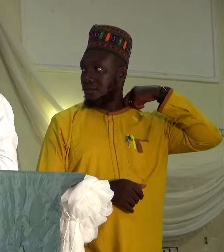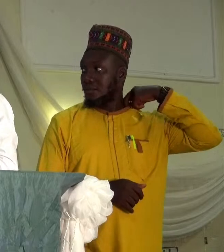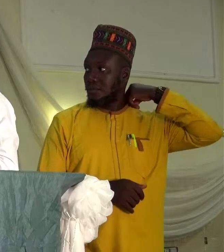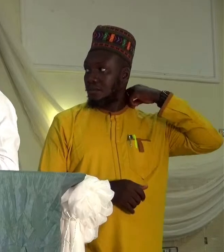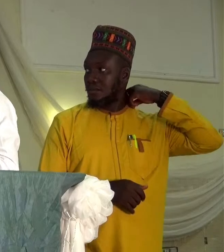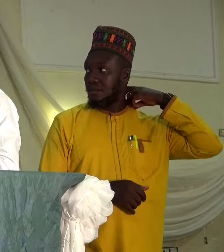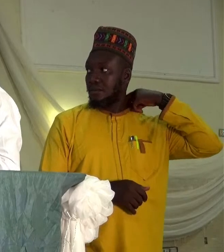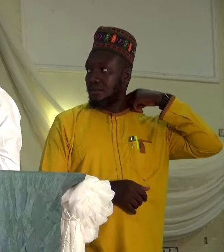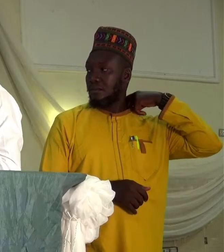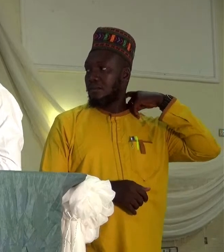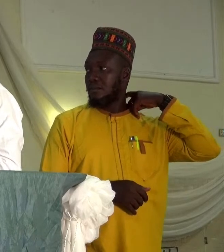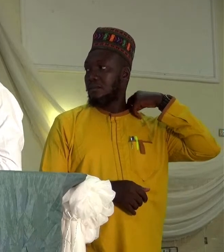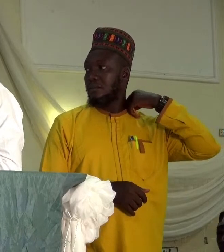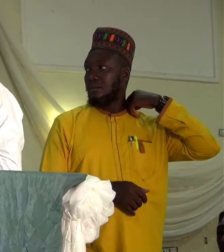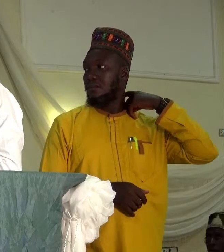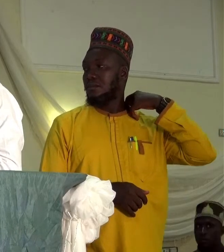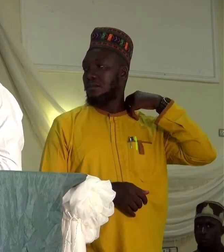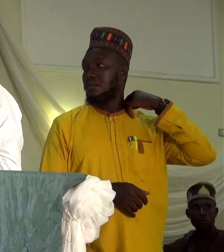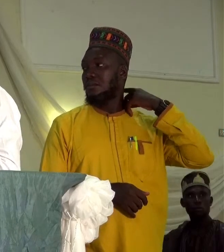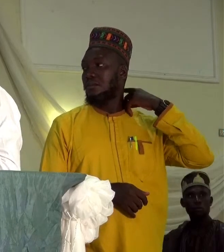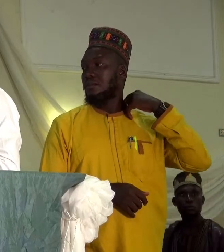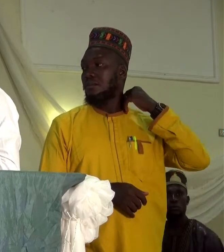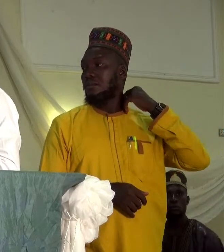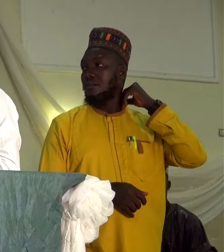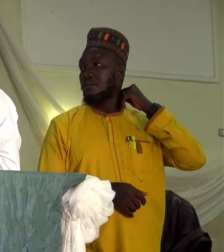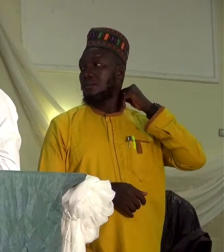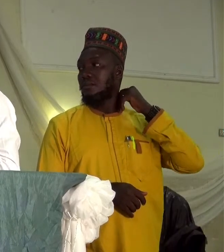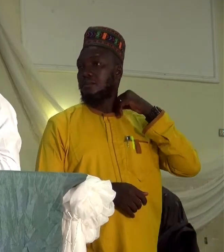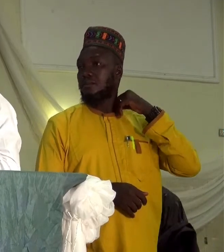ba se mistake alaji bada abi abi mo se mistake